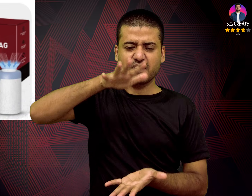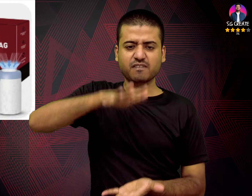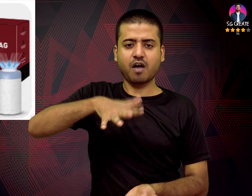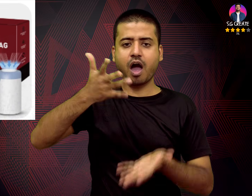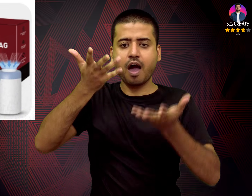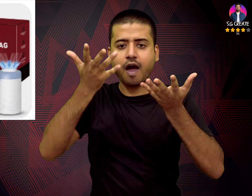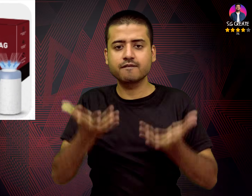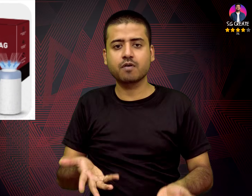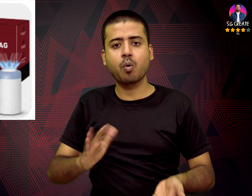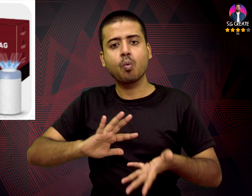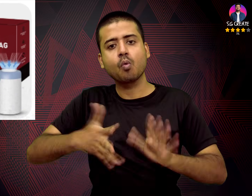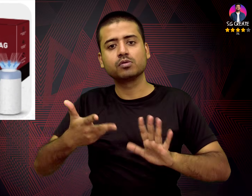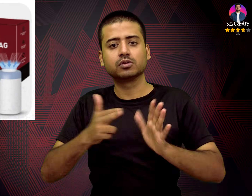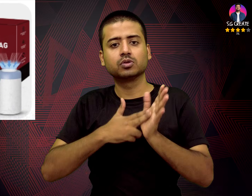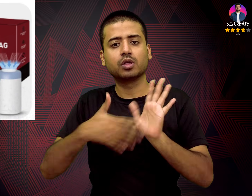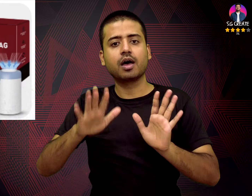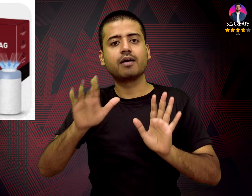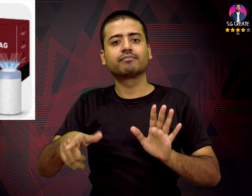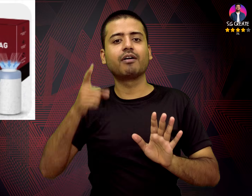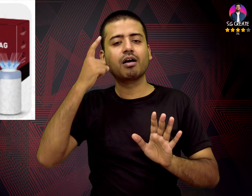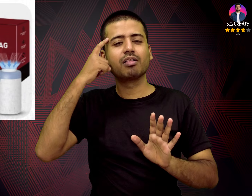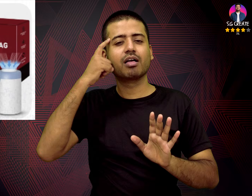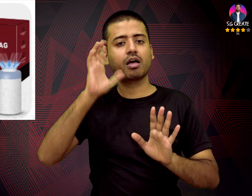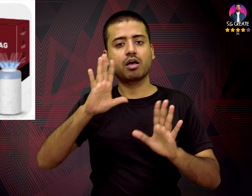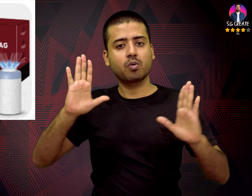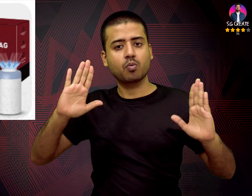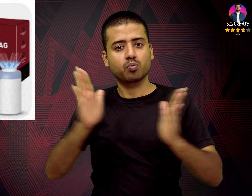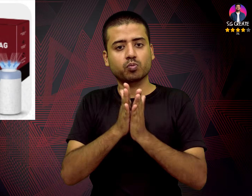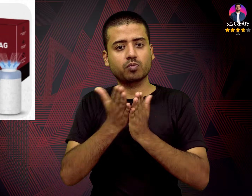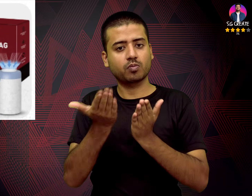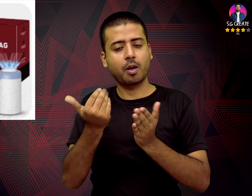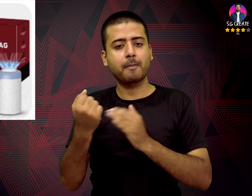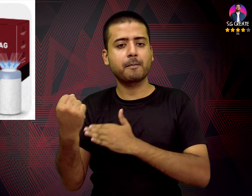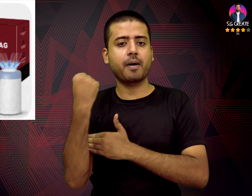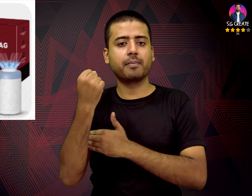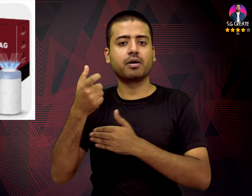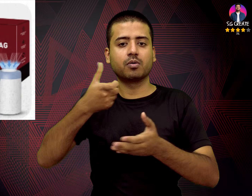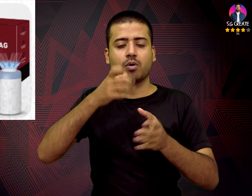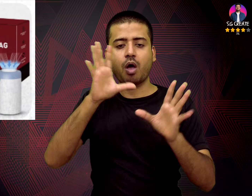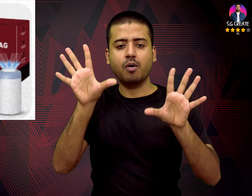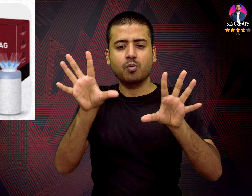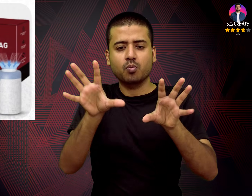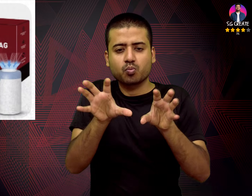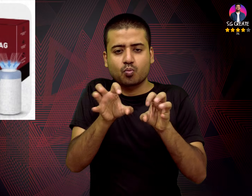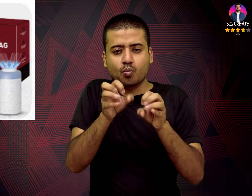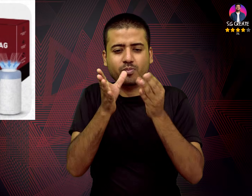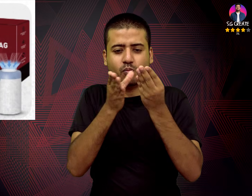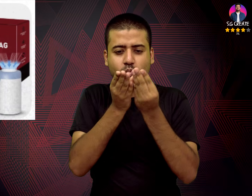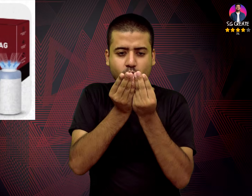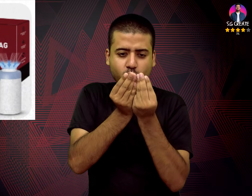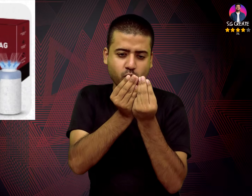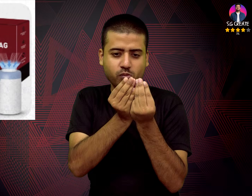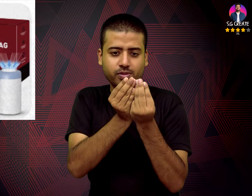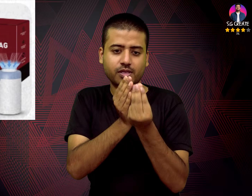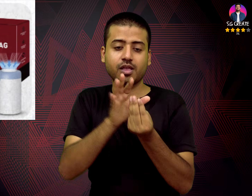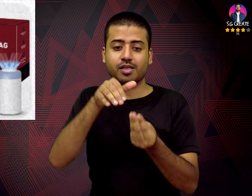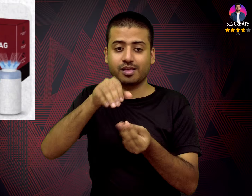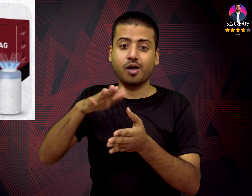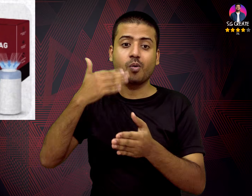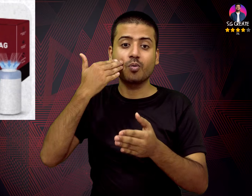without the burden of excessive, heavy, or cumbersome luggage. As travel continues to evolve, the tools that simplify